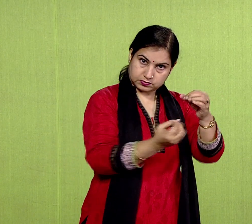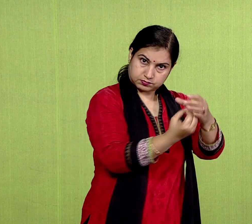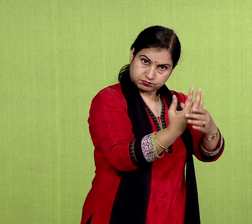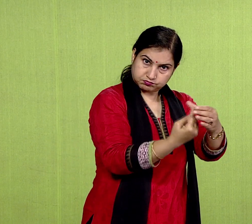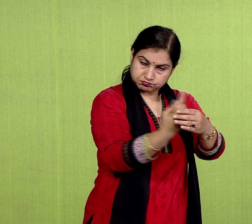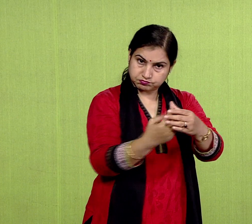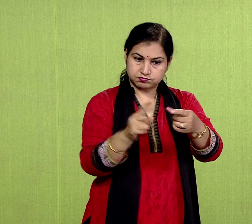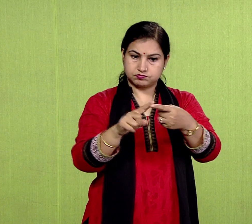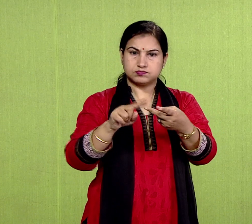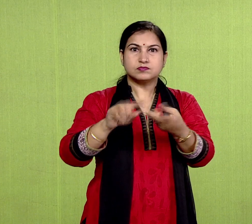wheat,